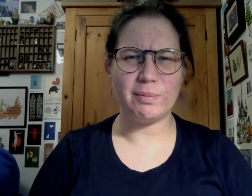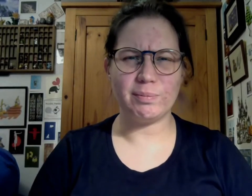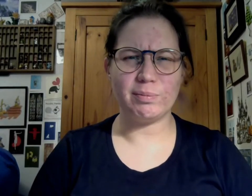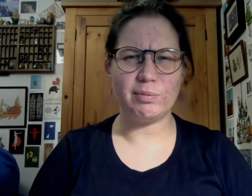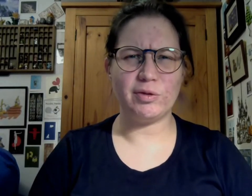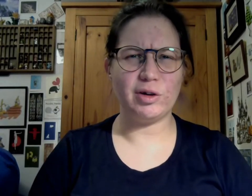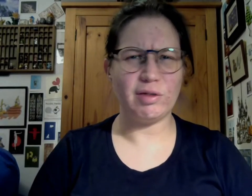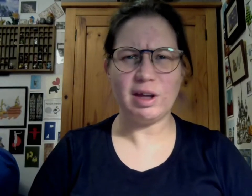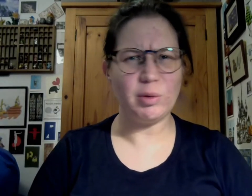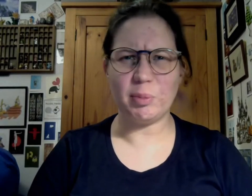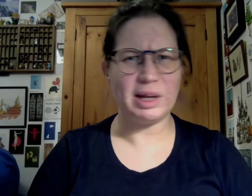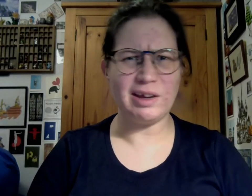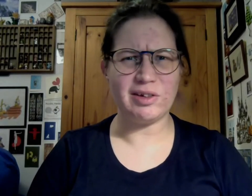But do you think she was pleased?